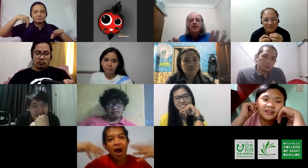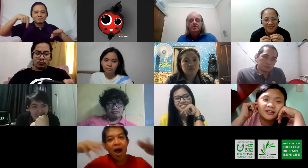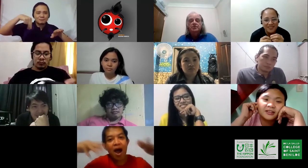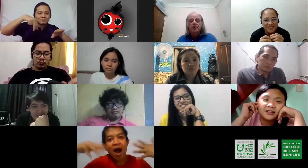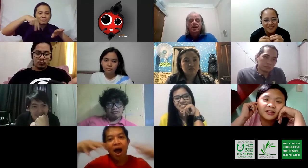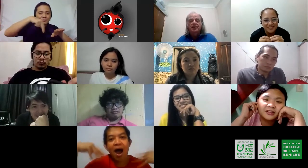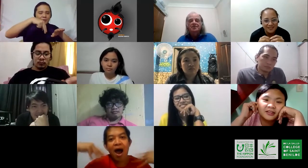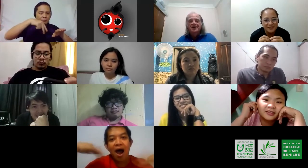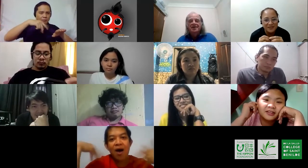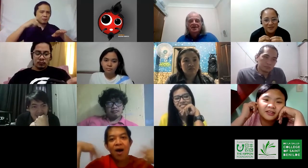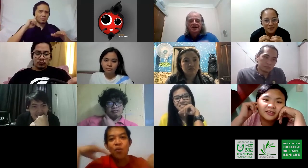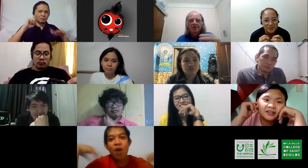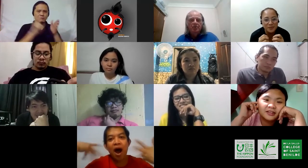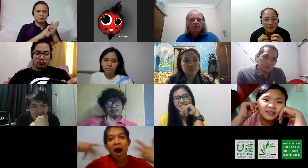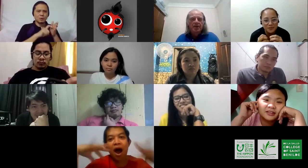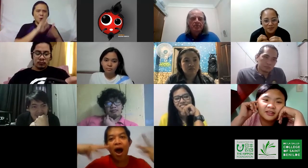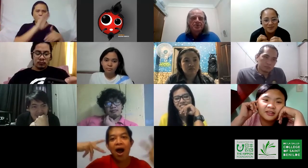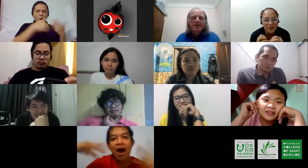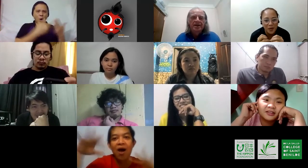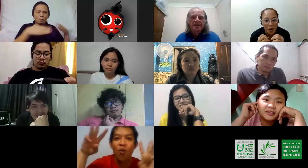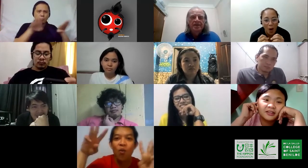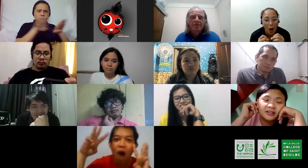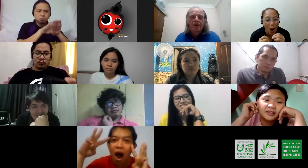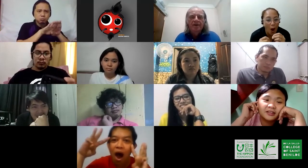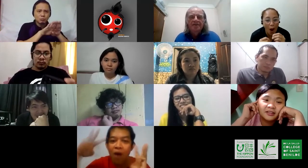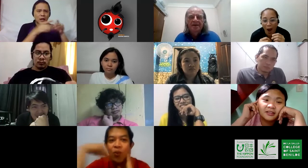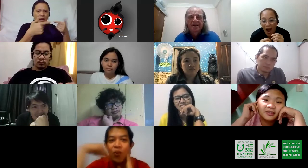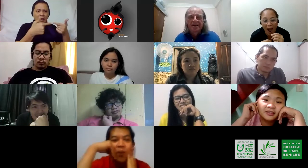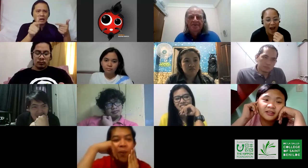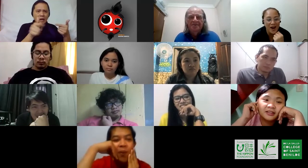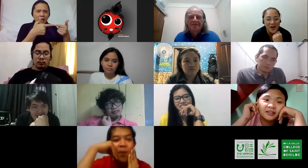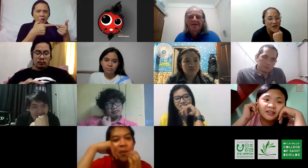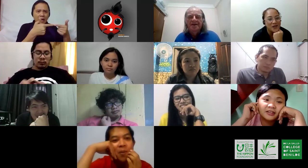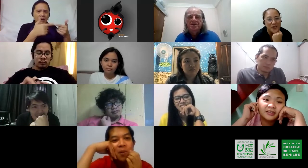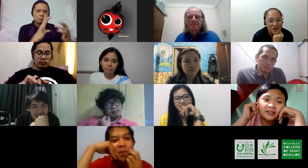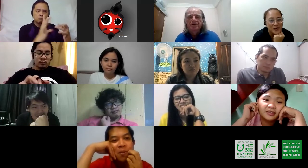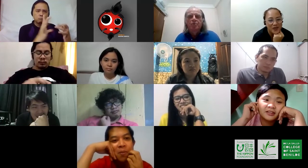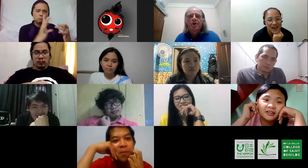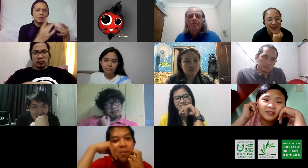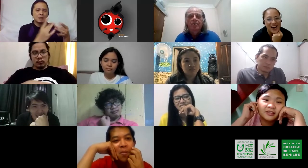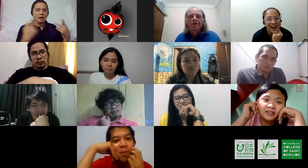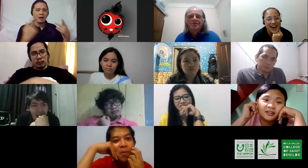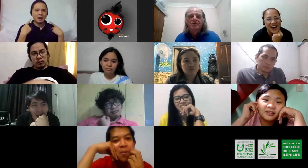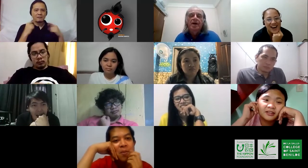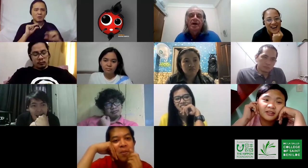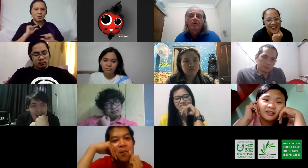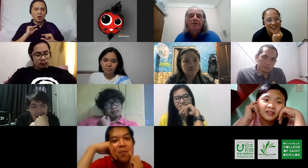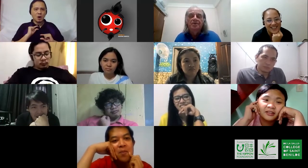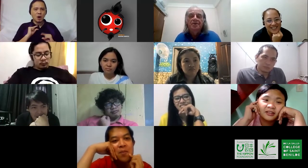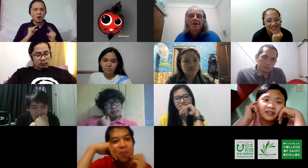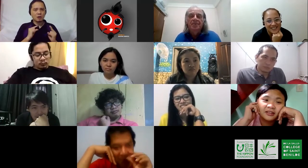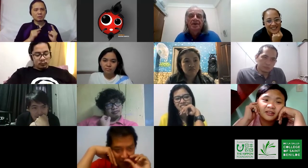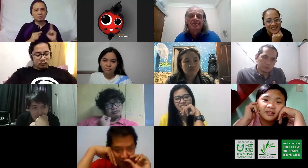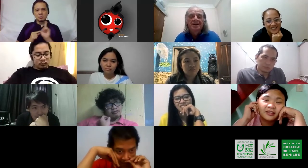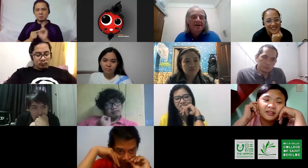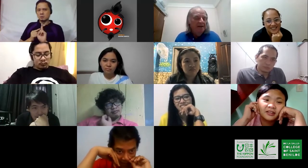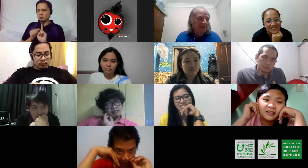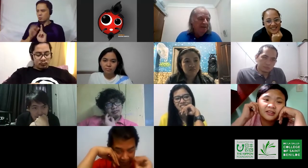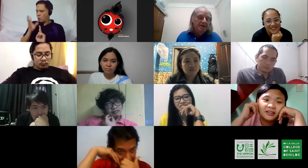were locked. There were people standing guard at the gates and they asked me who I was, why I wanted to come in. Did I